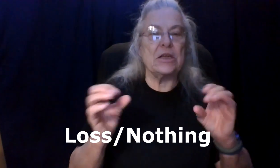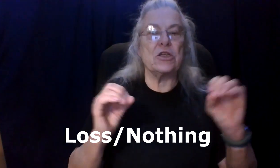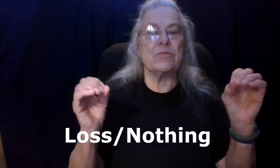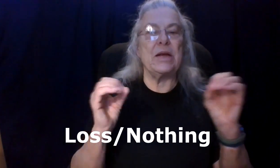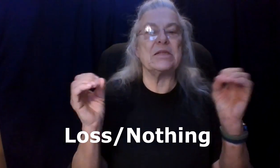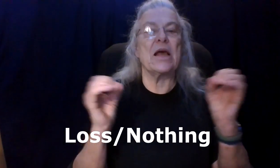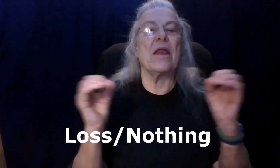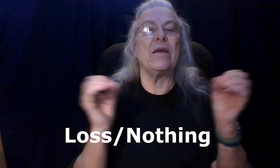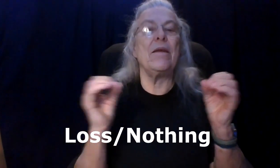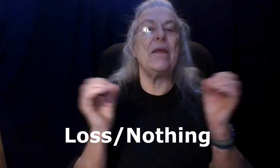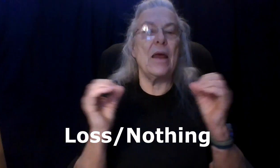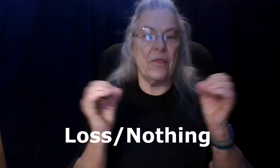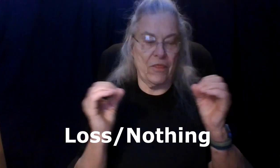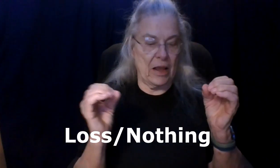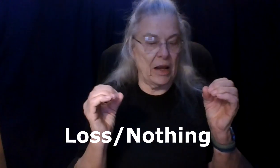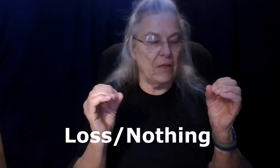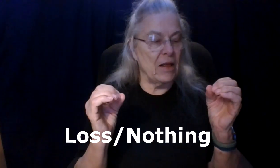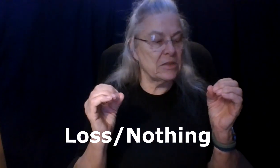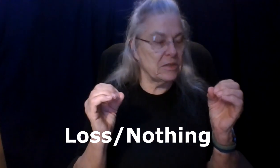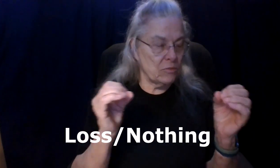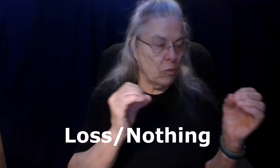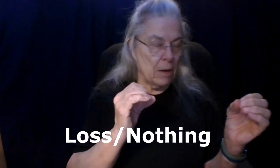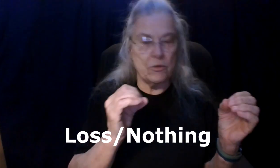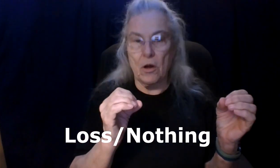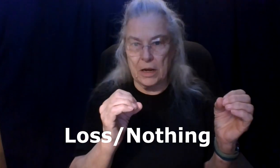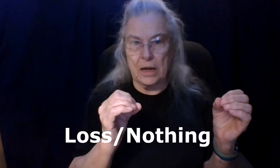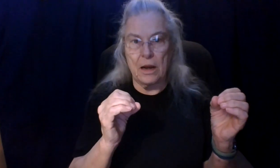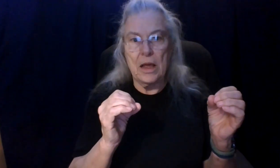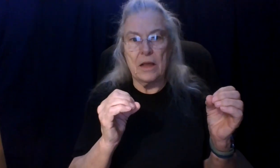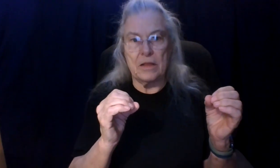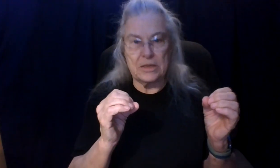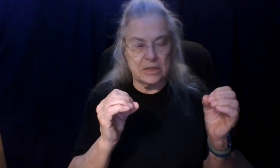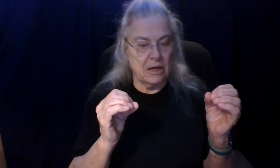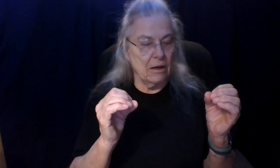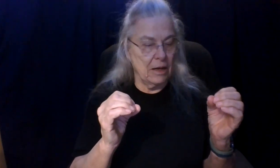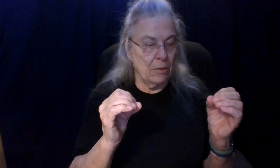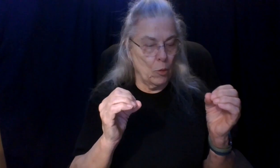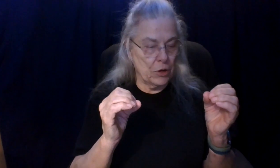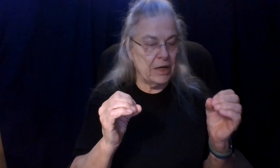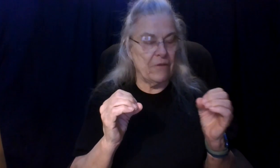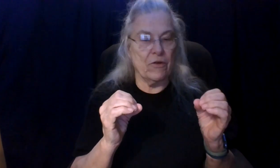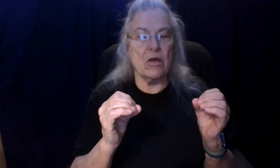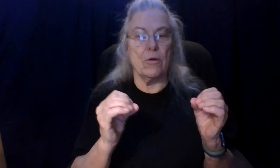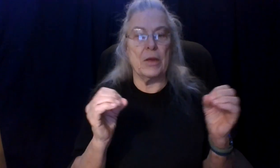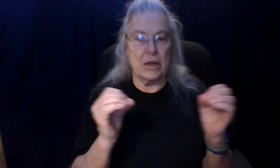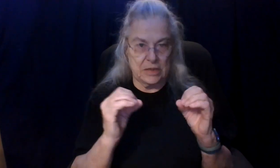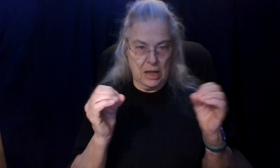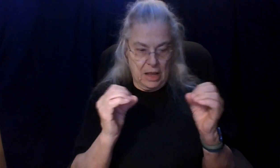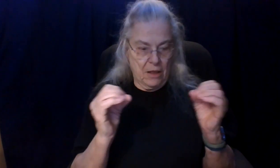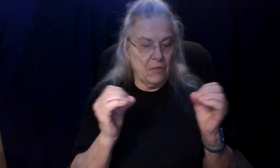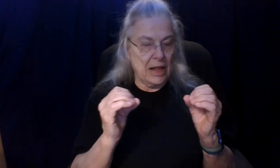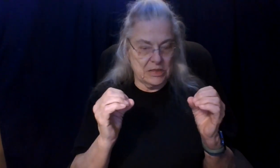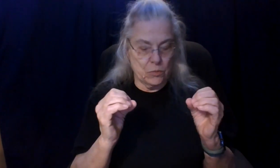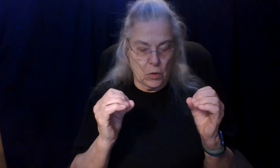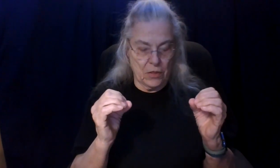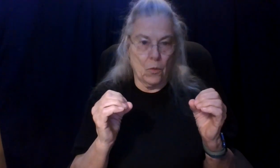means nothing. And that's where I'm talking. This is a little more difficult because that's one of the words